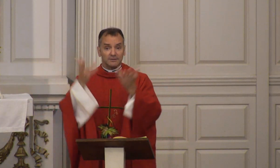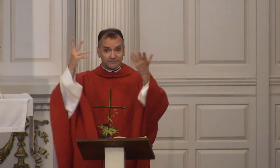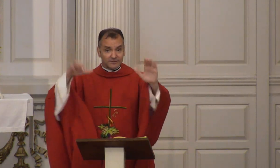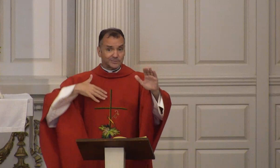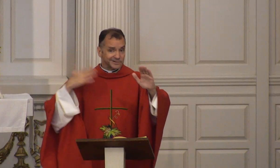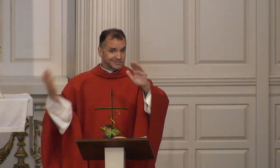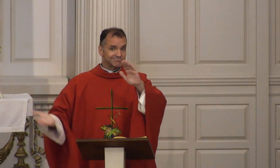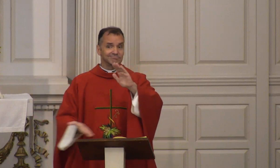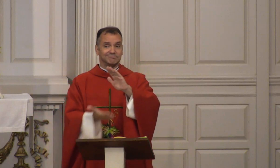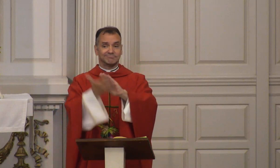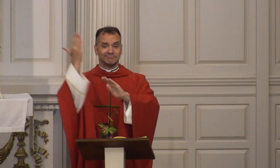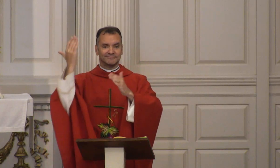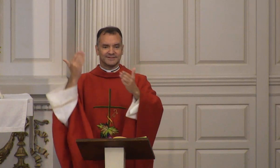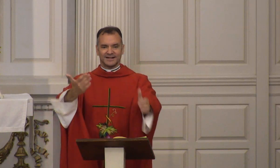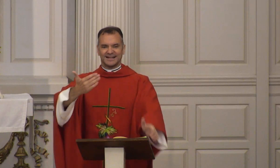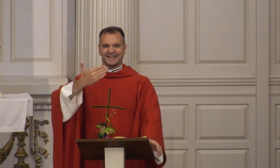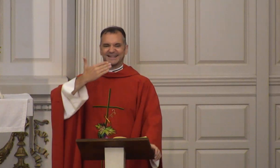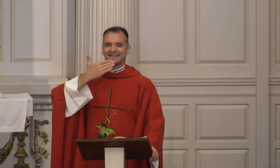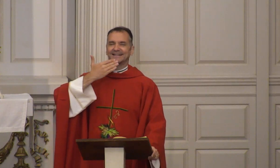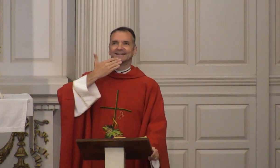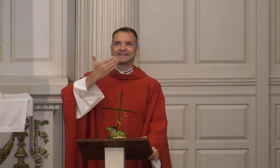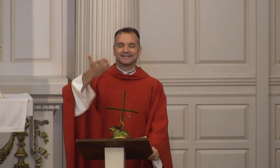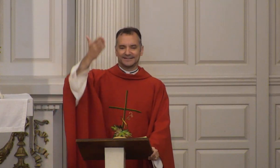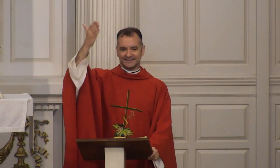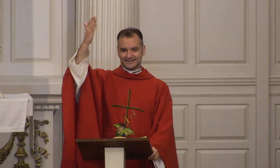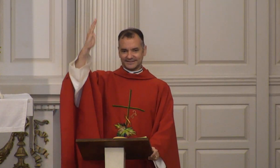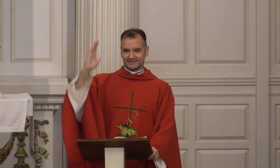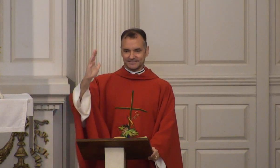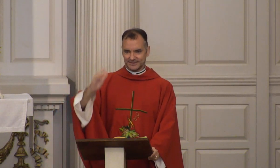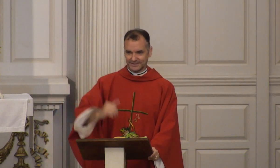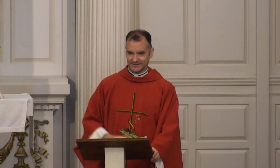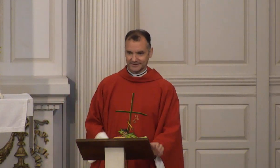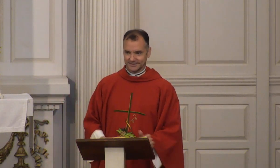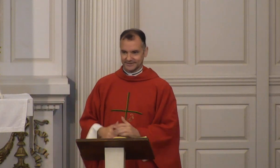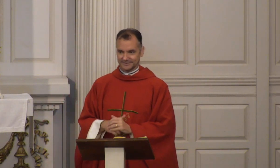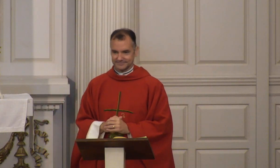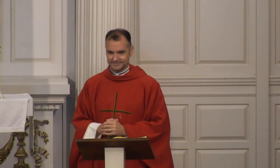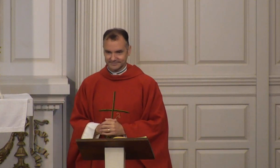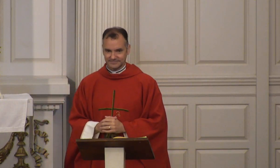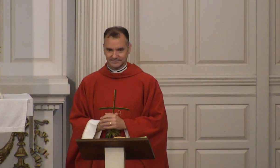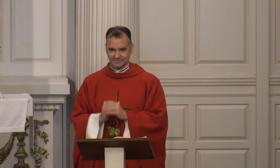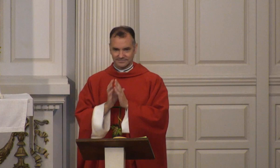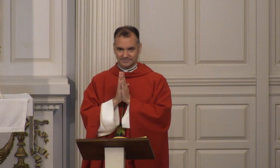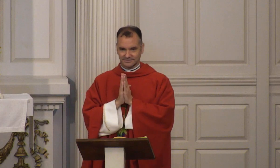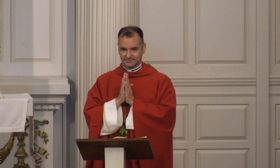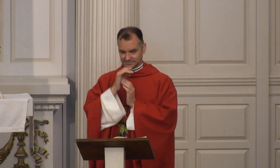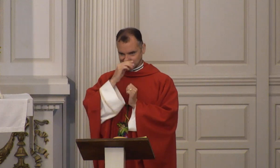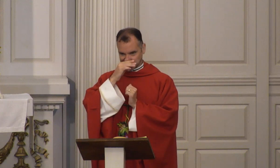Go forth, the Mass is ended. Thanks be to God. Amen.